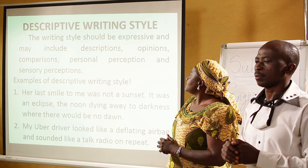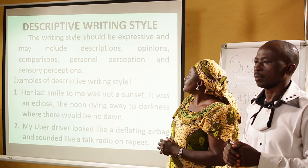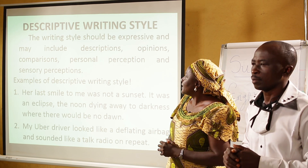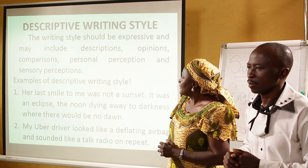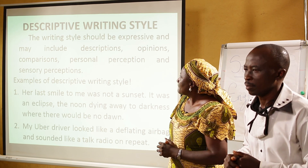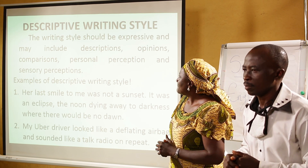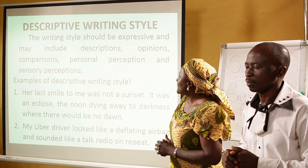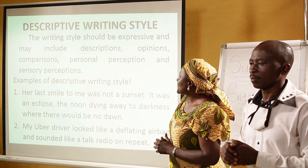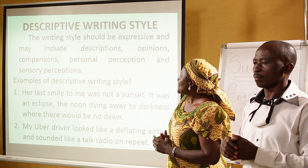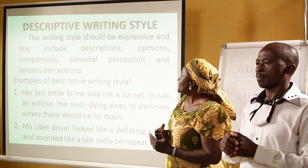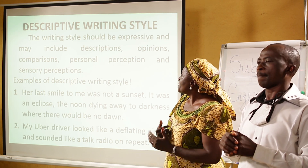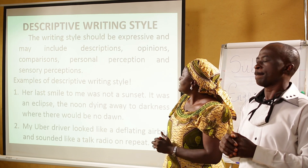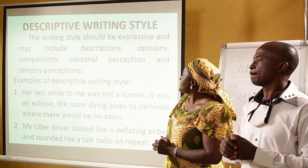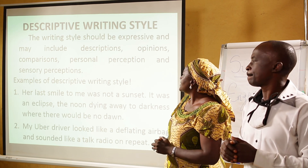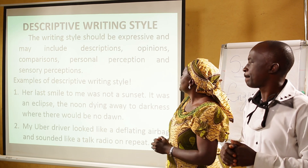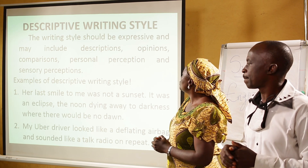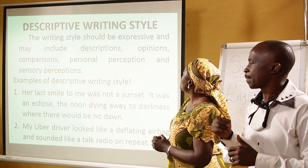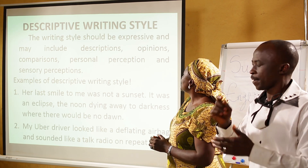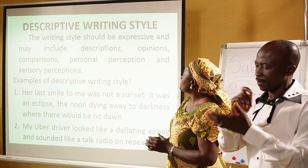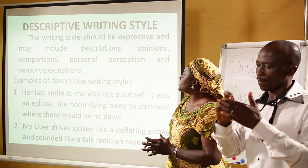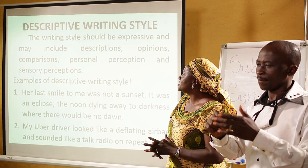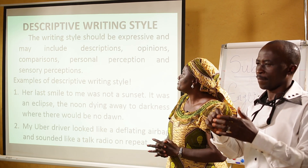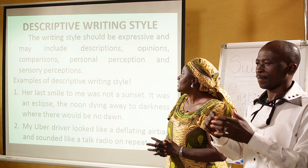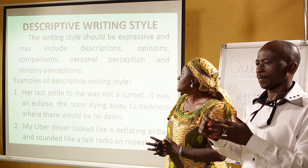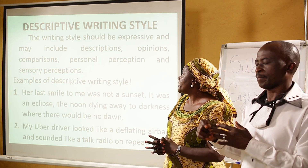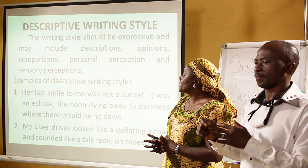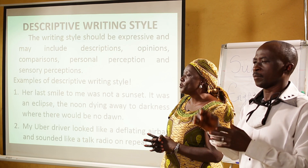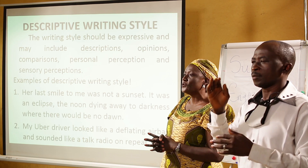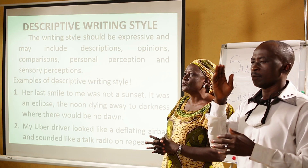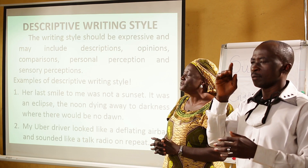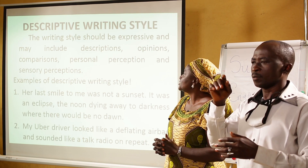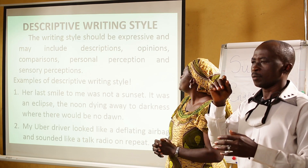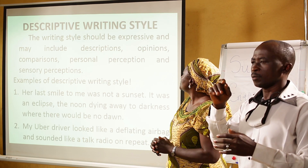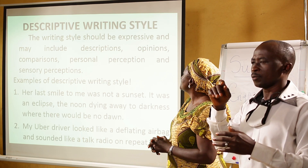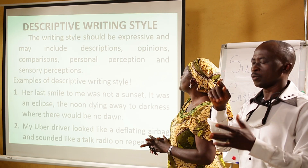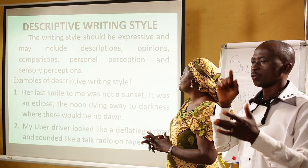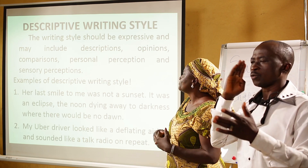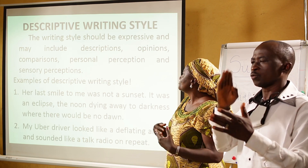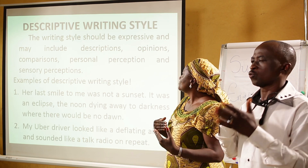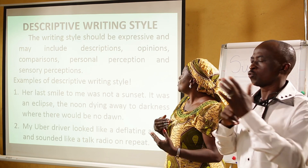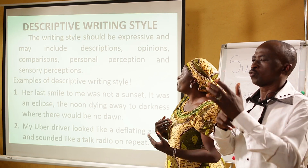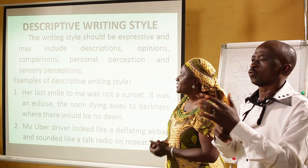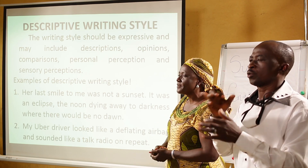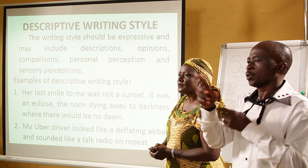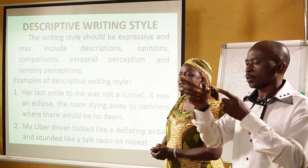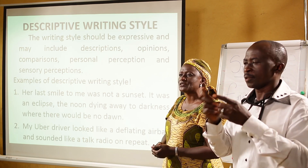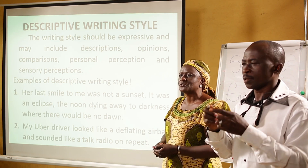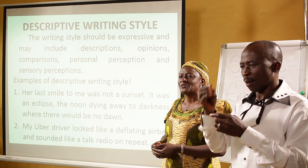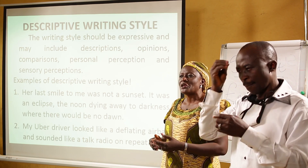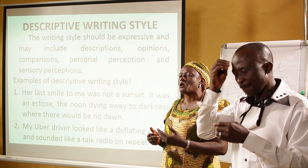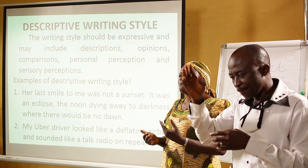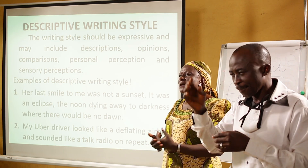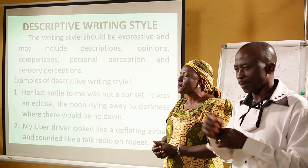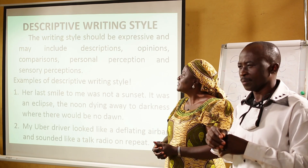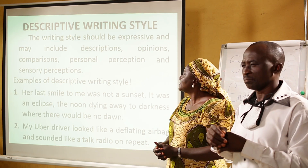Descriptive writing style. The writing style should be expressive and may include descriptions,